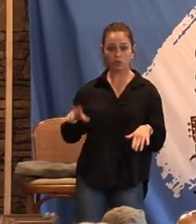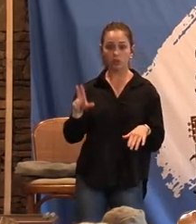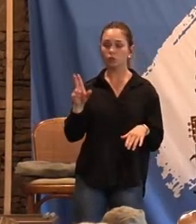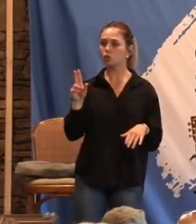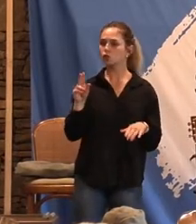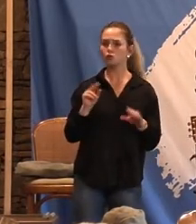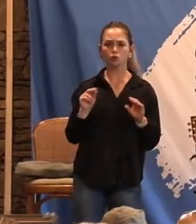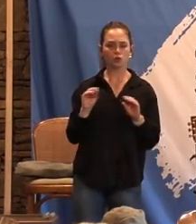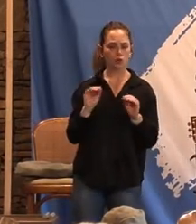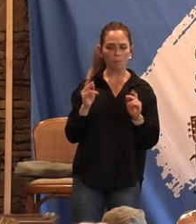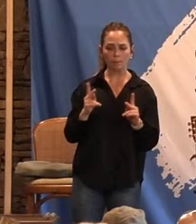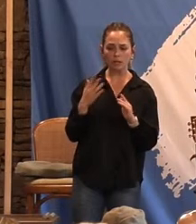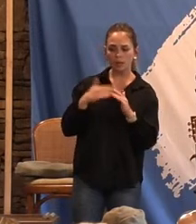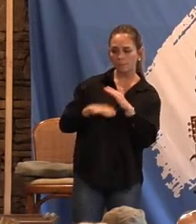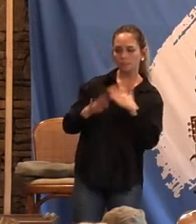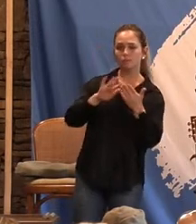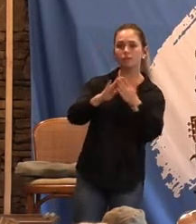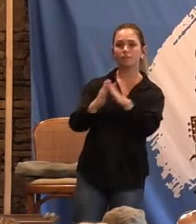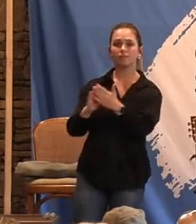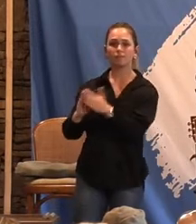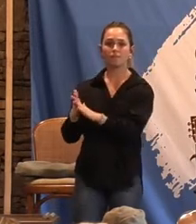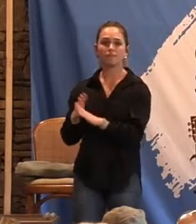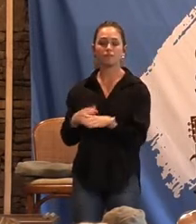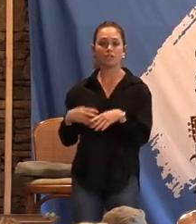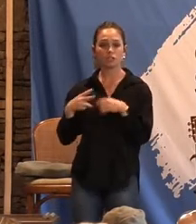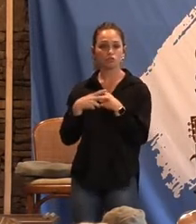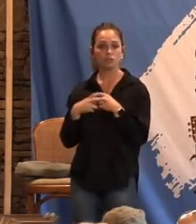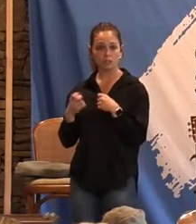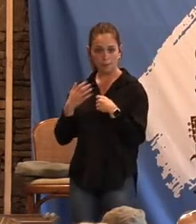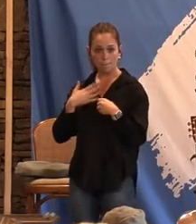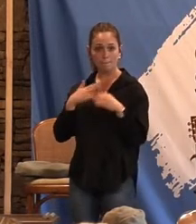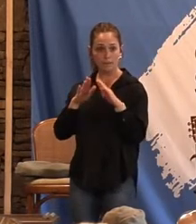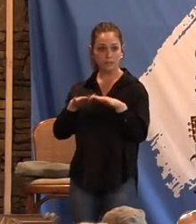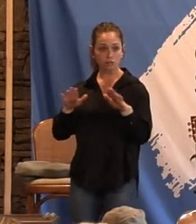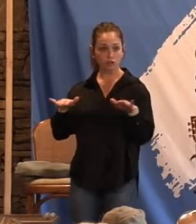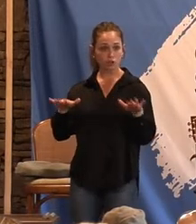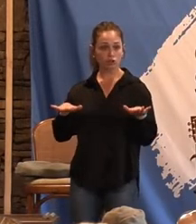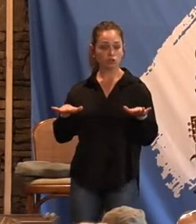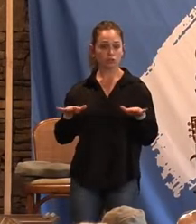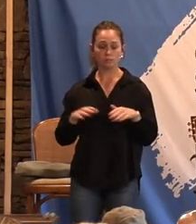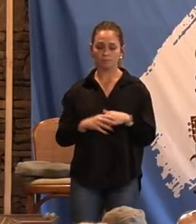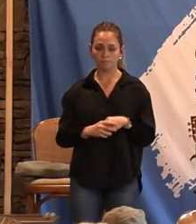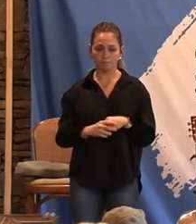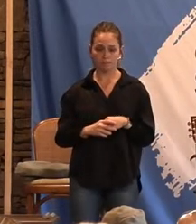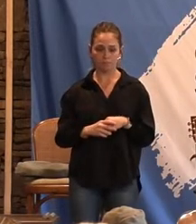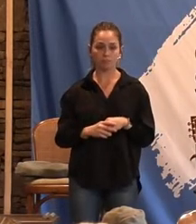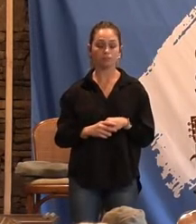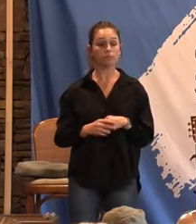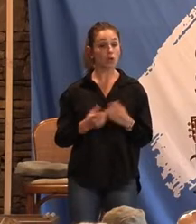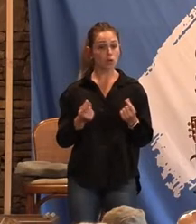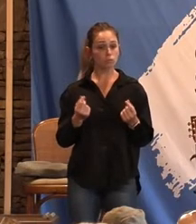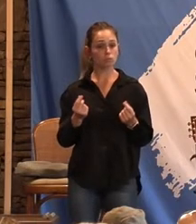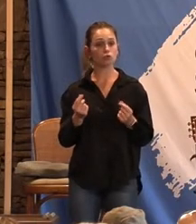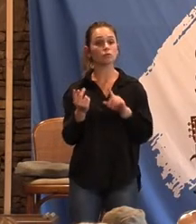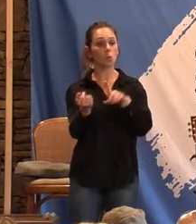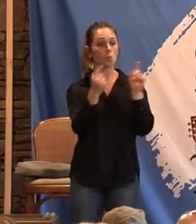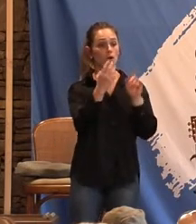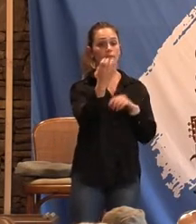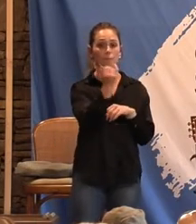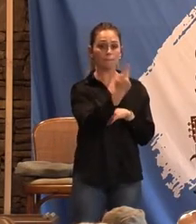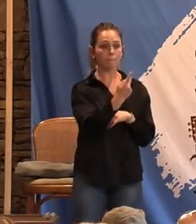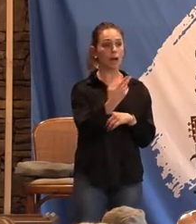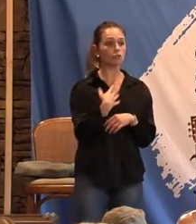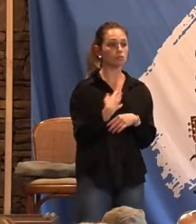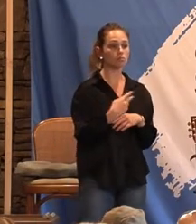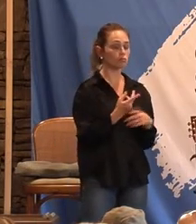comes into this village and take my children away. She went to the back, was taking